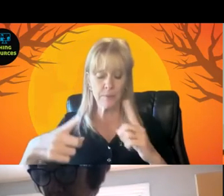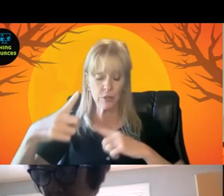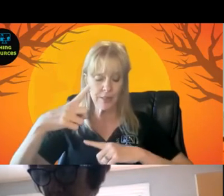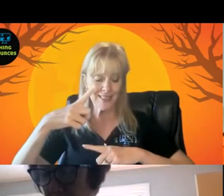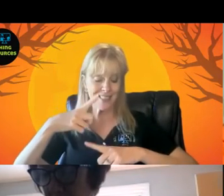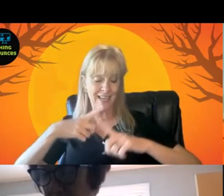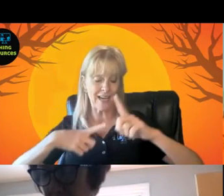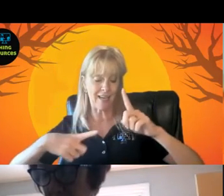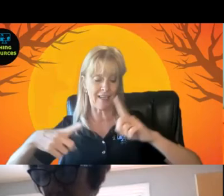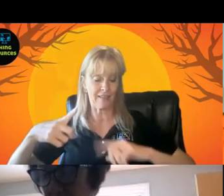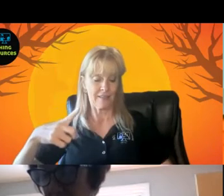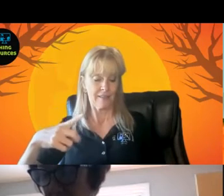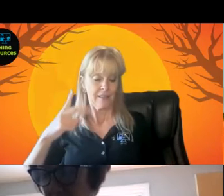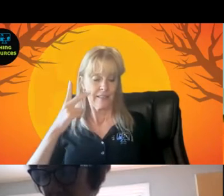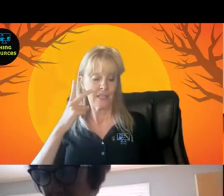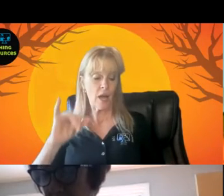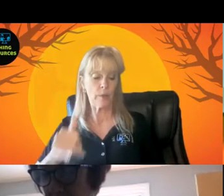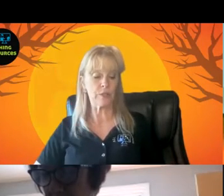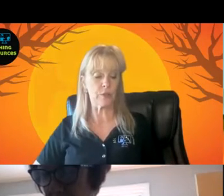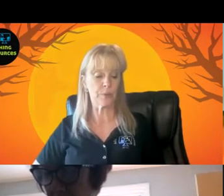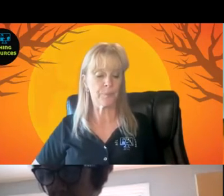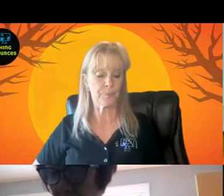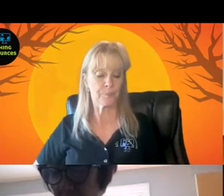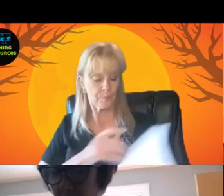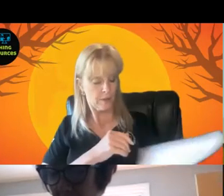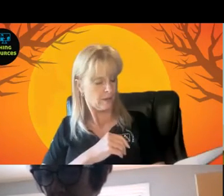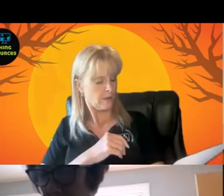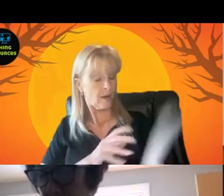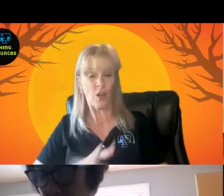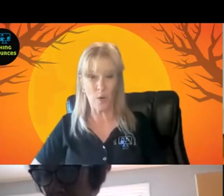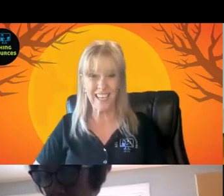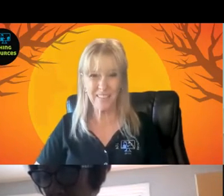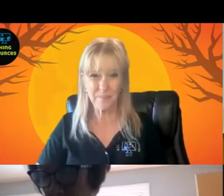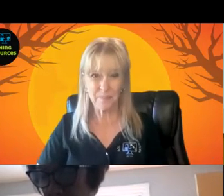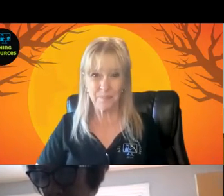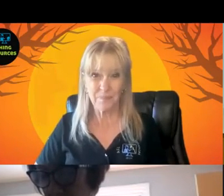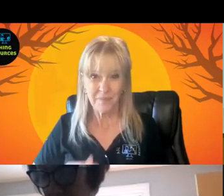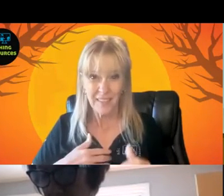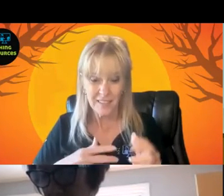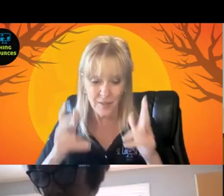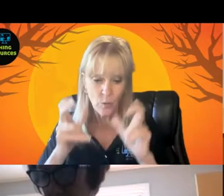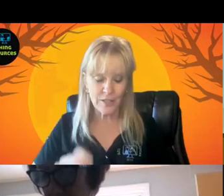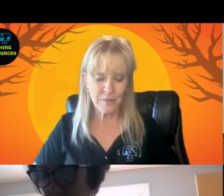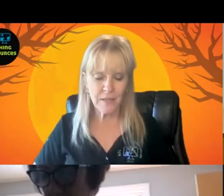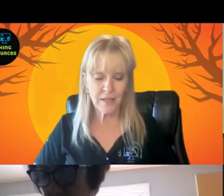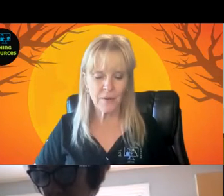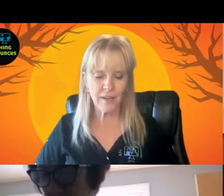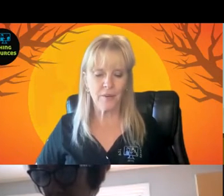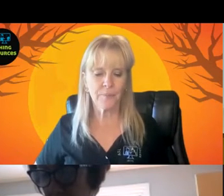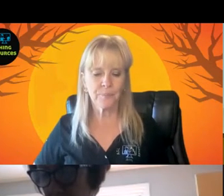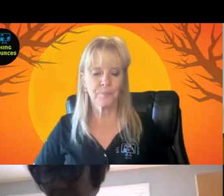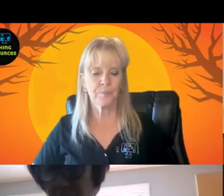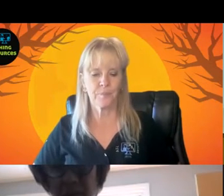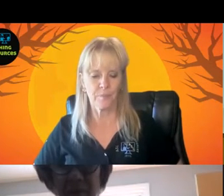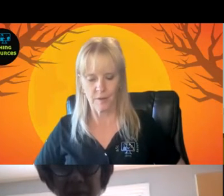This one I'm just going to sign. See how we do. Y'all ready? So watching me, here we